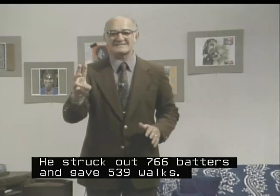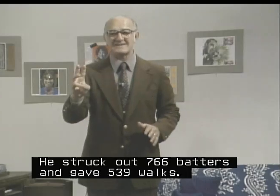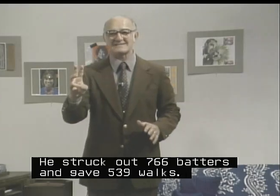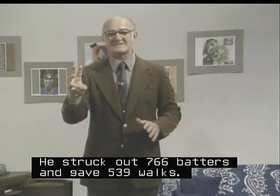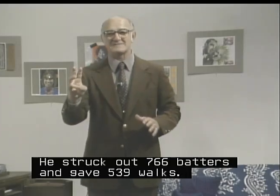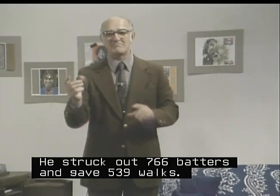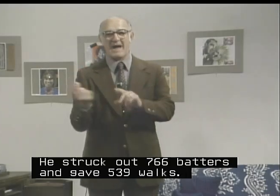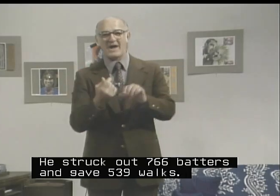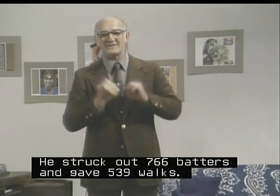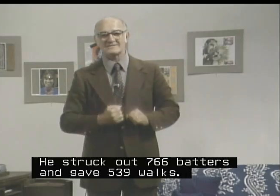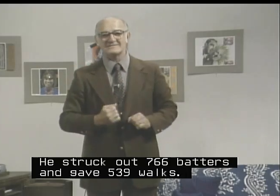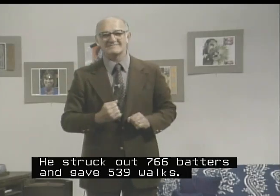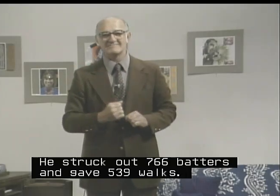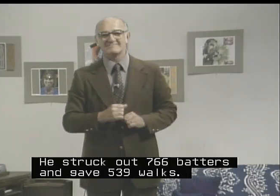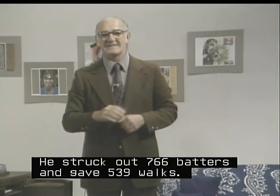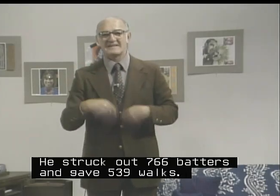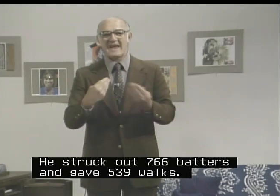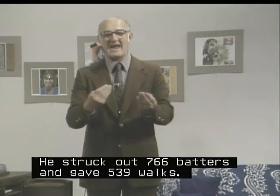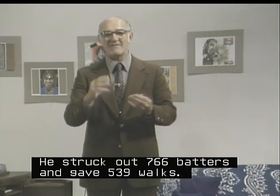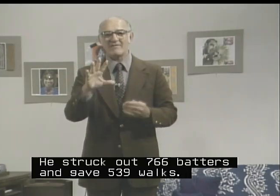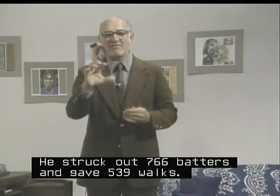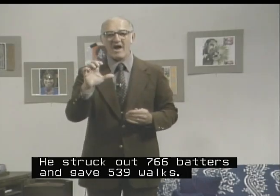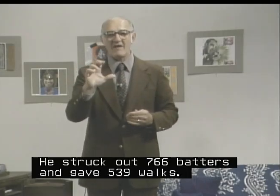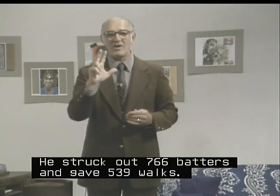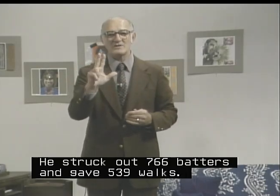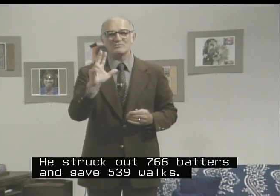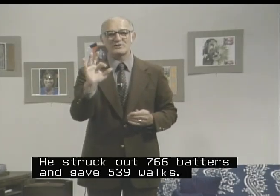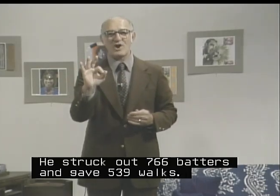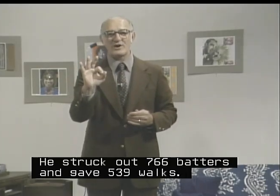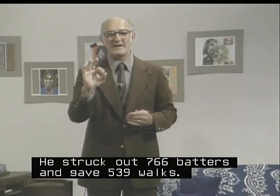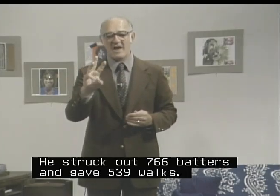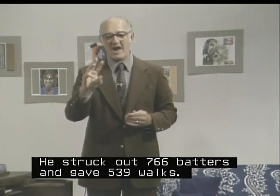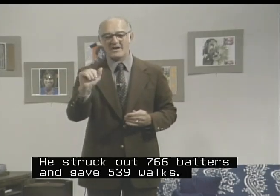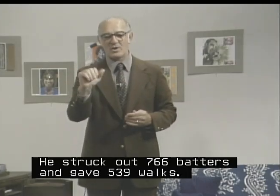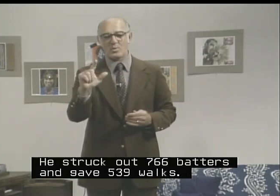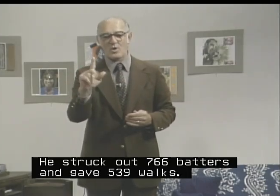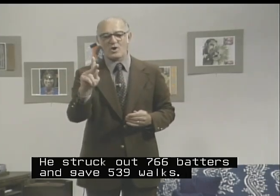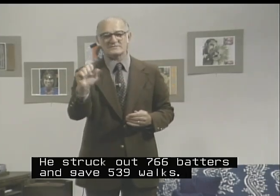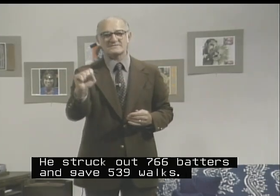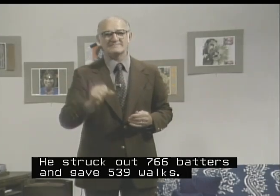766 batters, gave 539 walks.